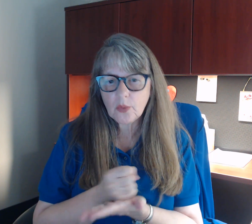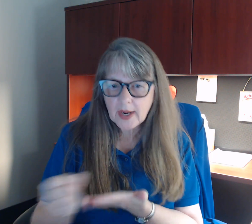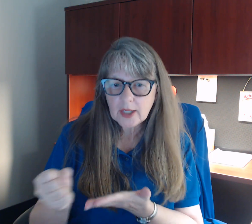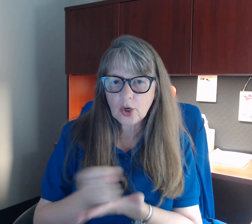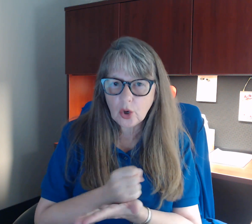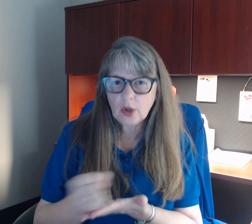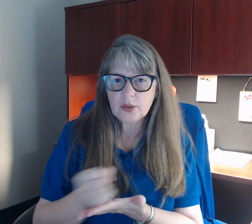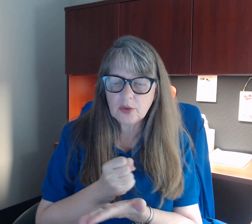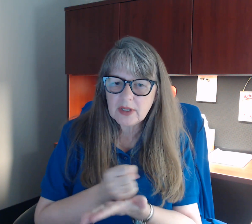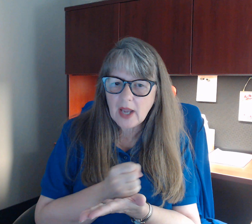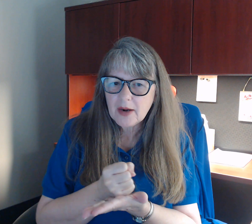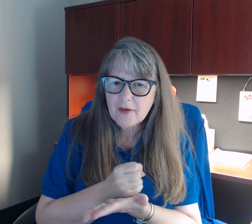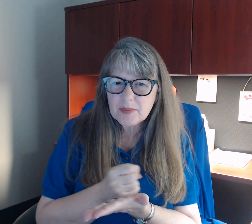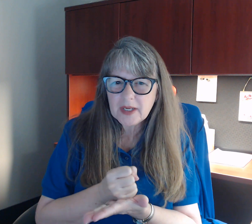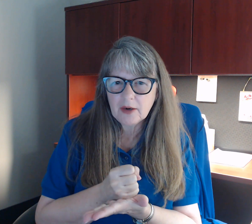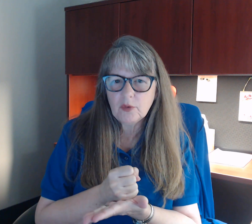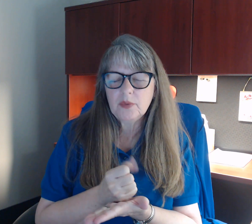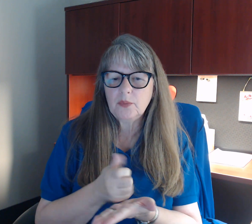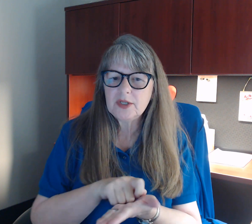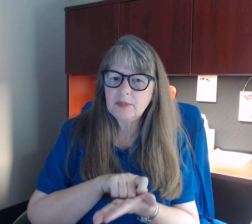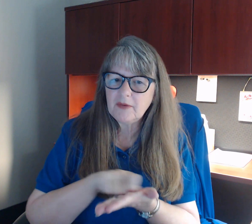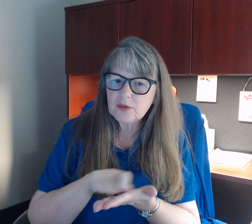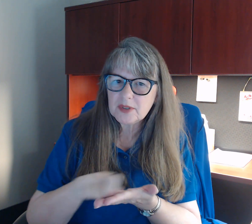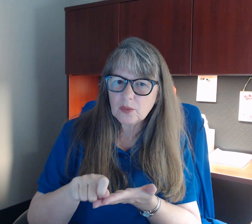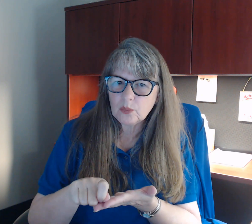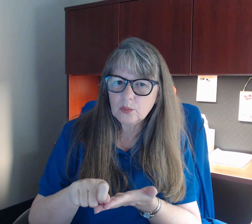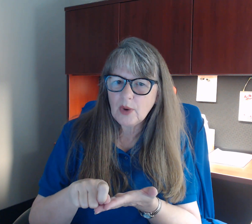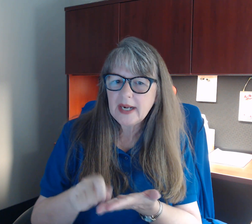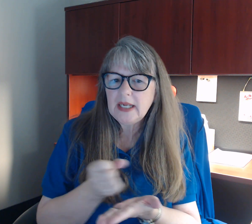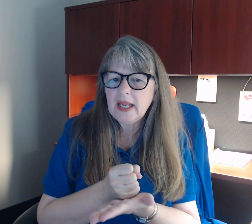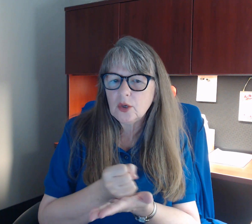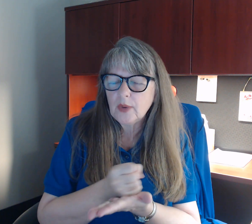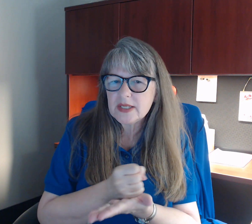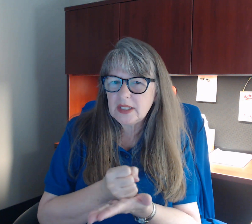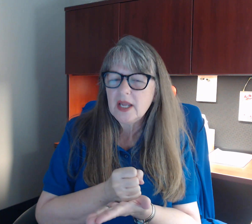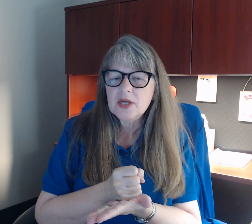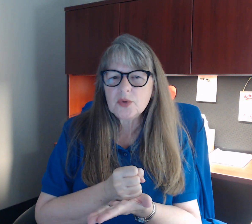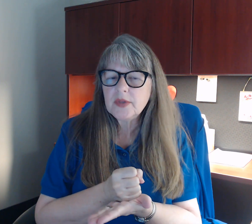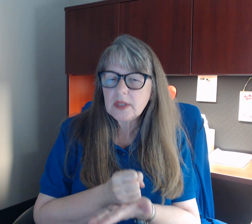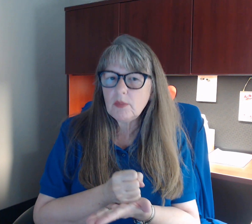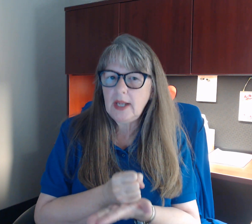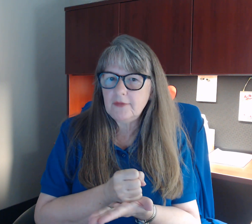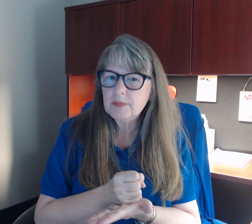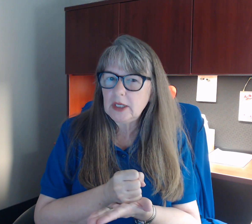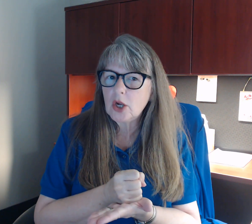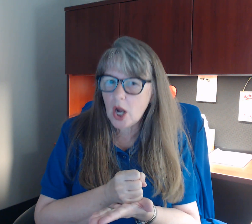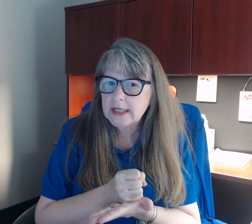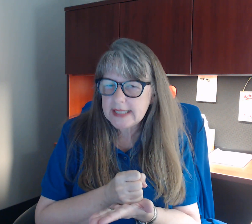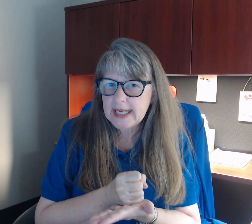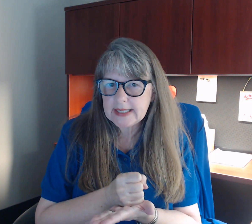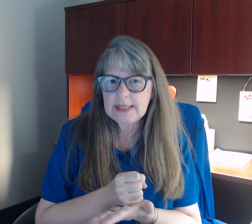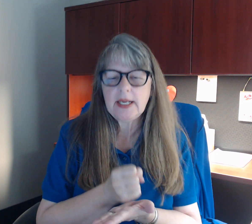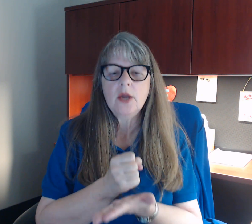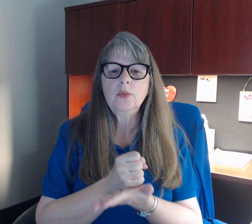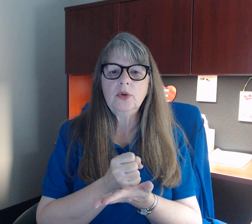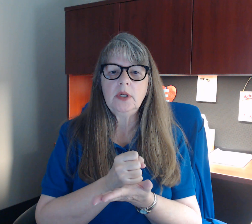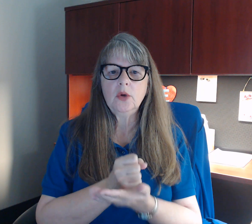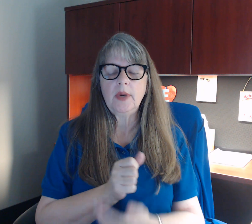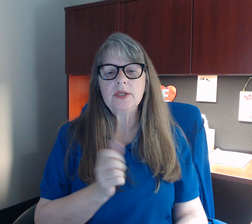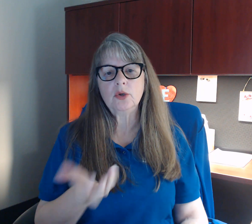credit card, so I have to be careful with erasing, but if you have to be writing and erasing, so I think that would have to be in context when you need to erase it. Like if